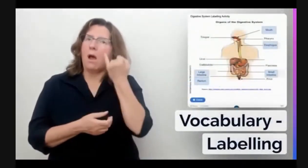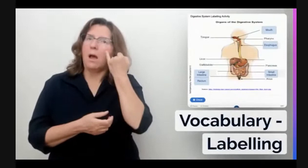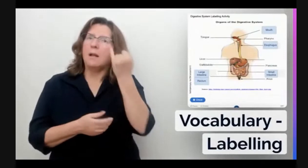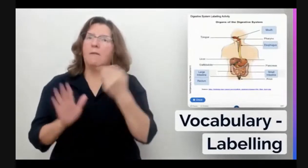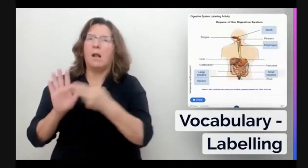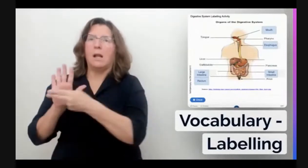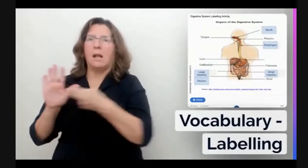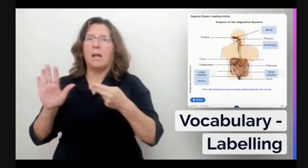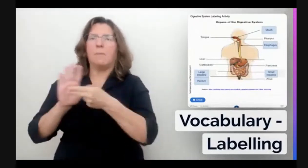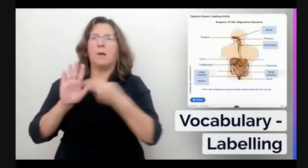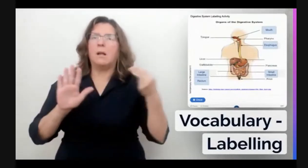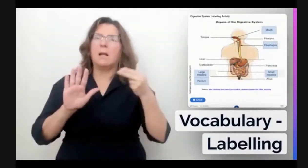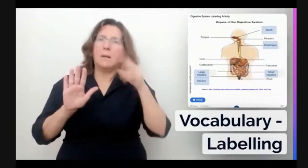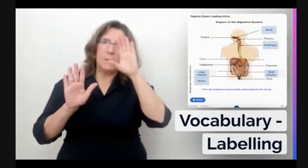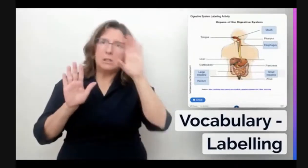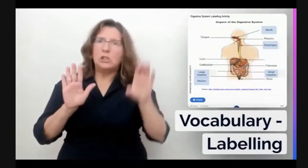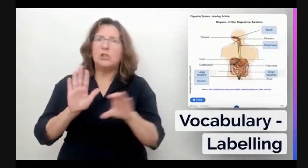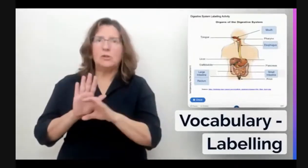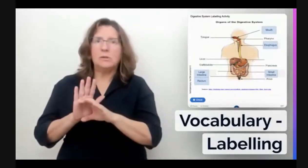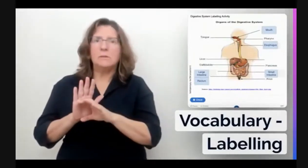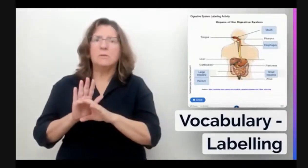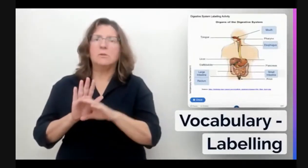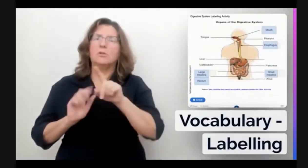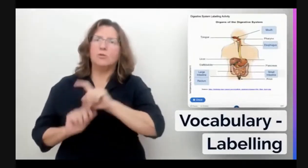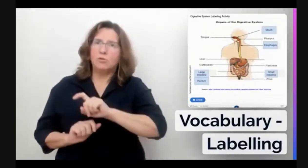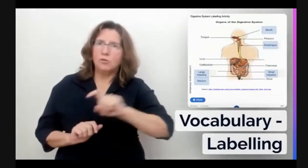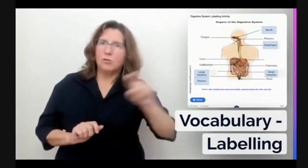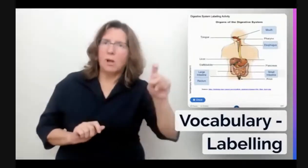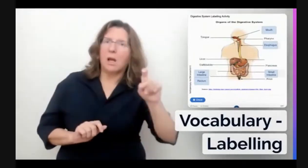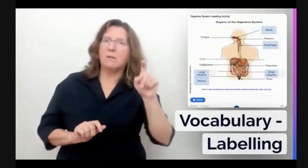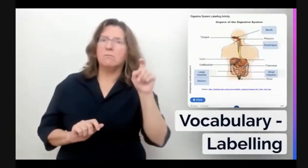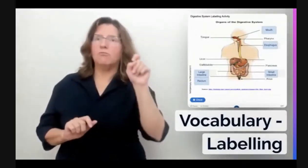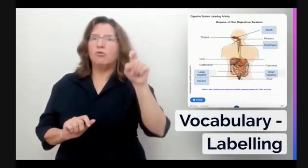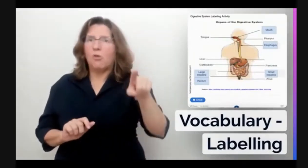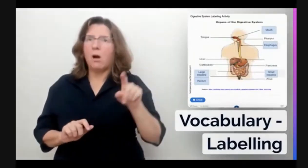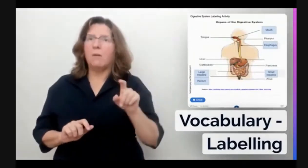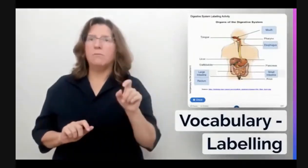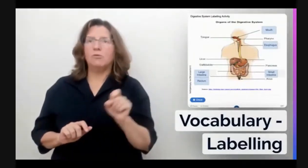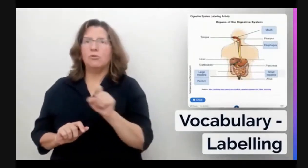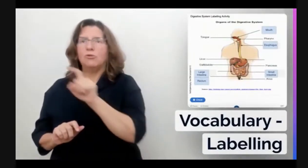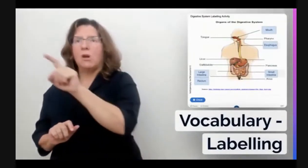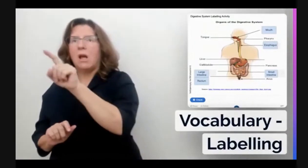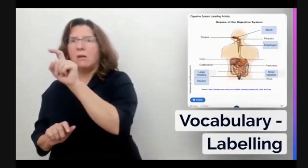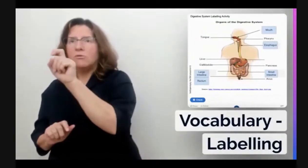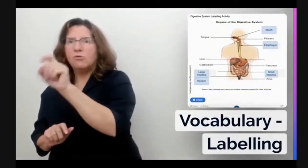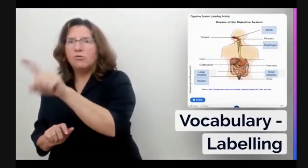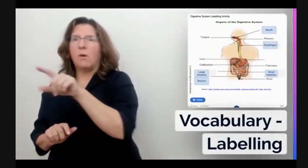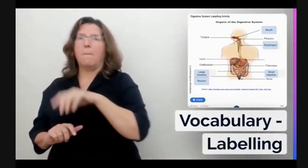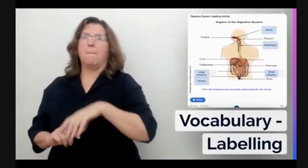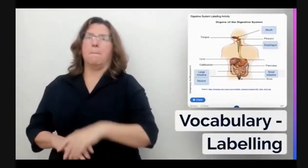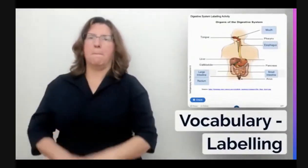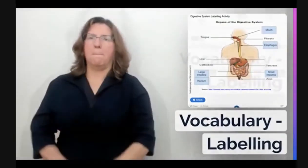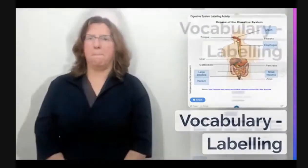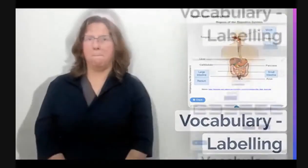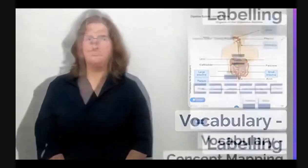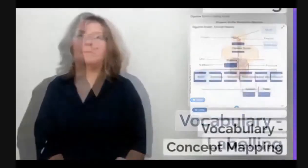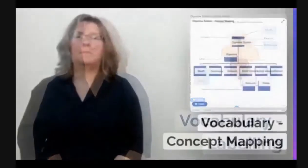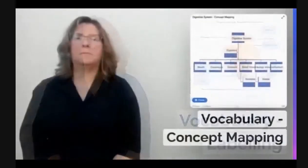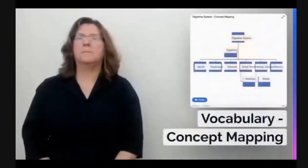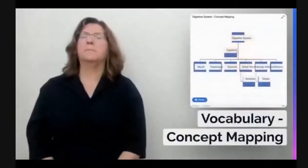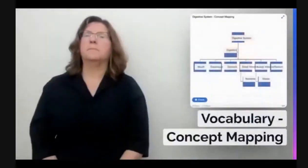H5P can support diagram labeling activities through the drag and drop tool.